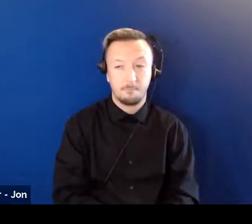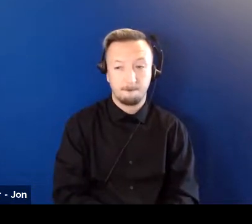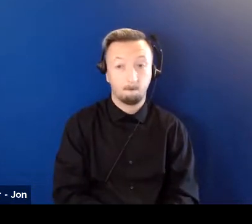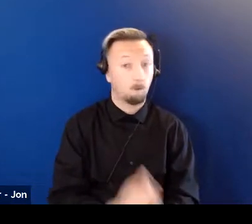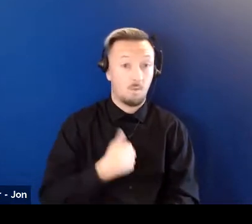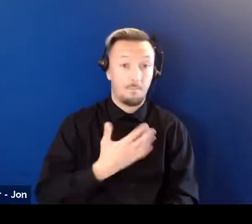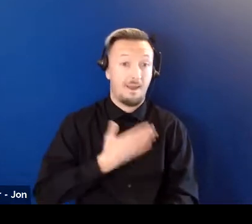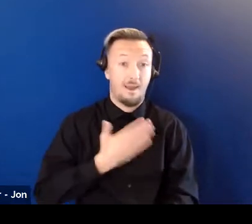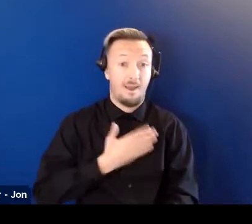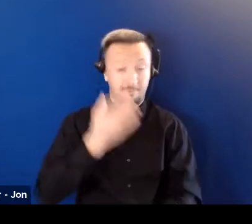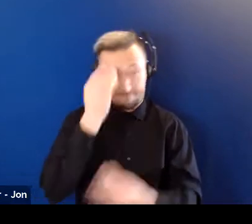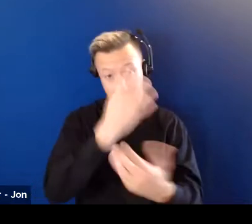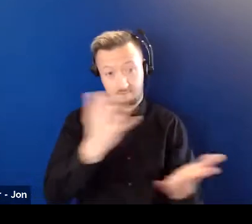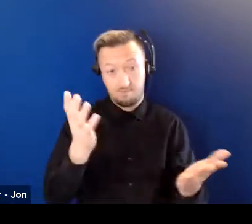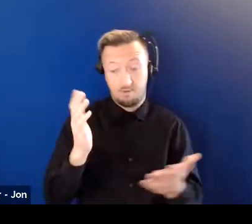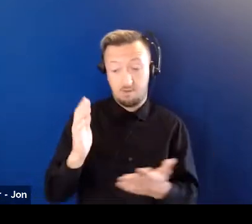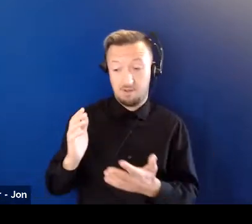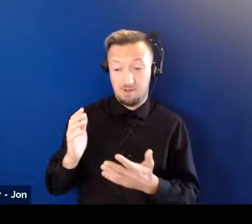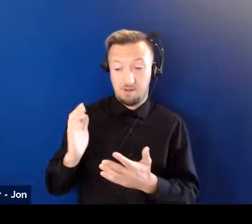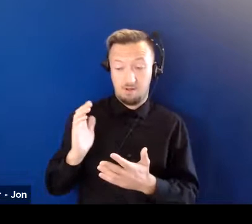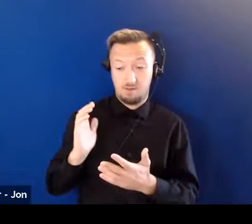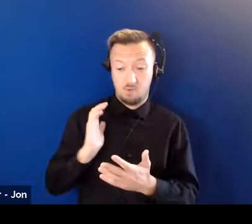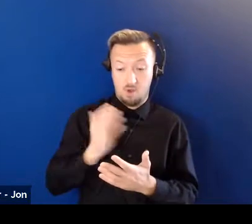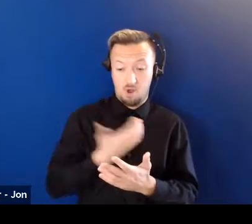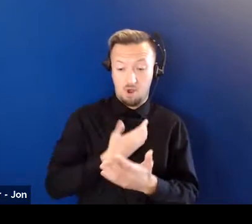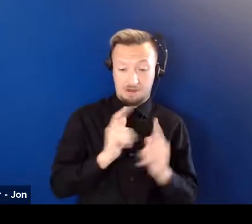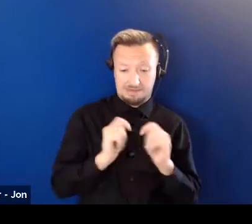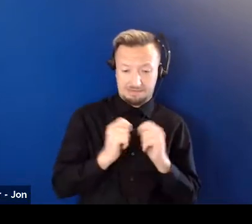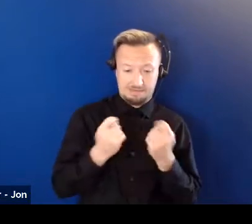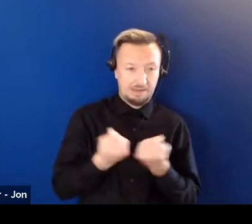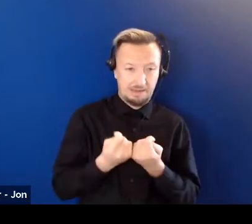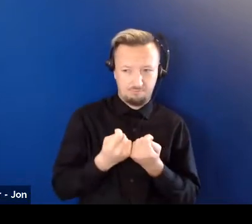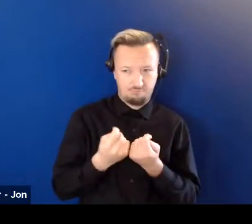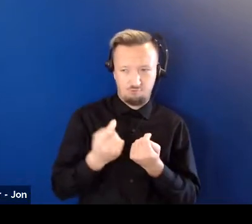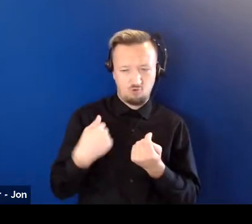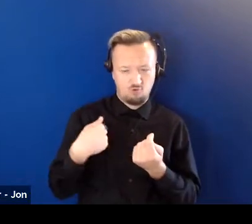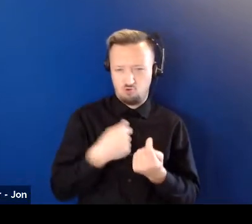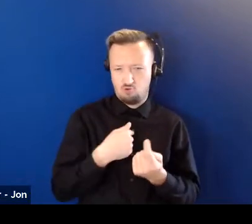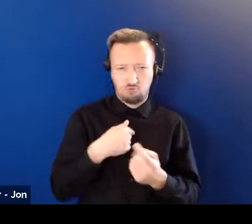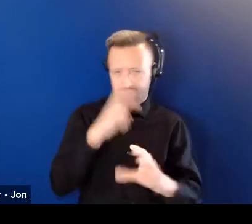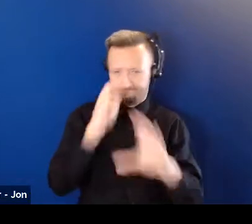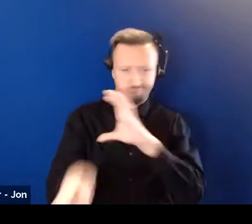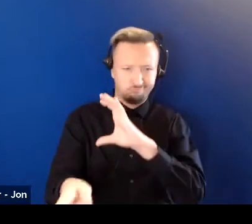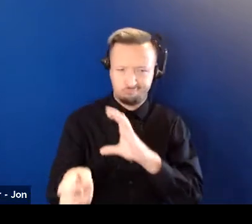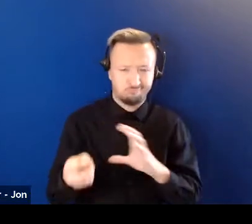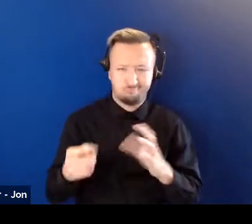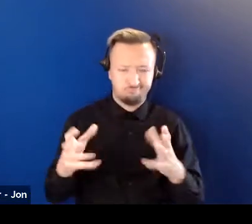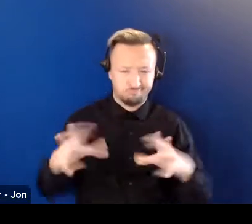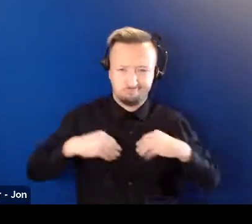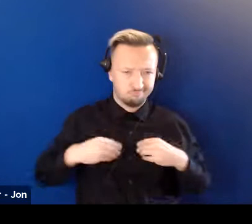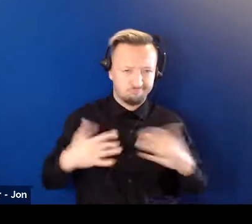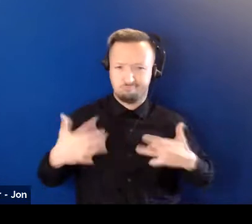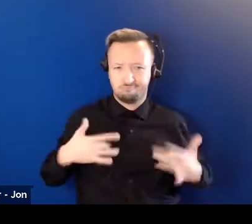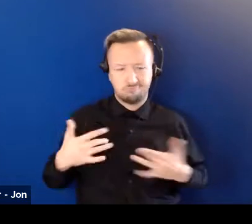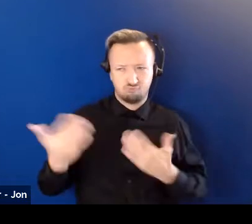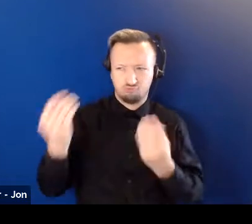report that our team just took this on in every way possible, and they were just chomping at the bit to receive their